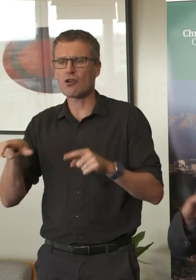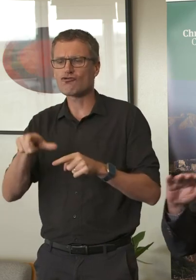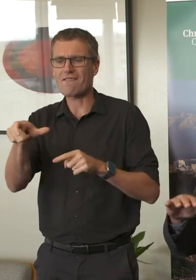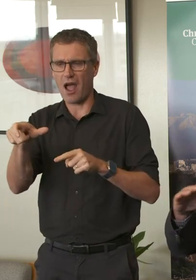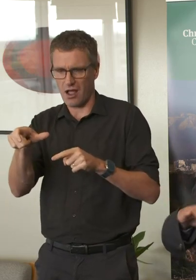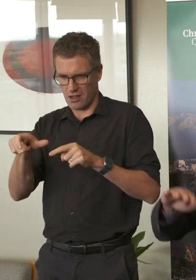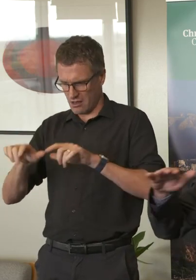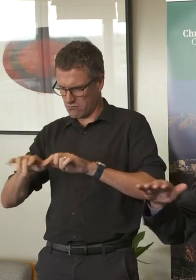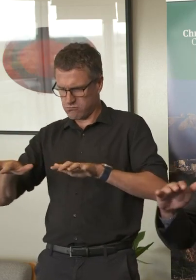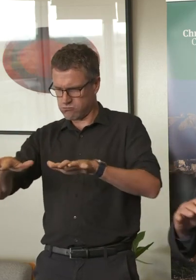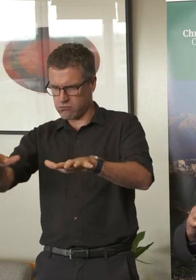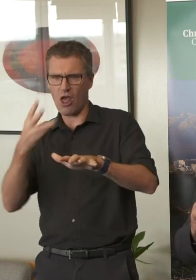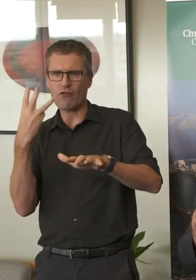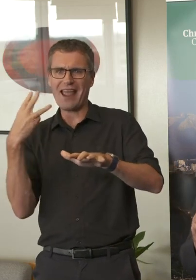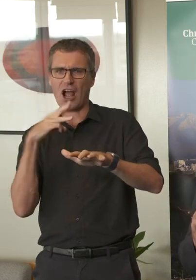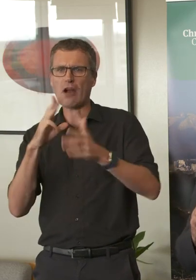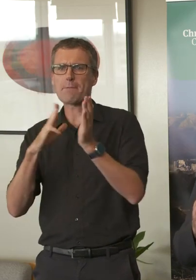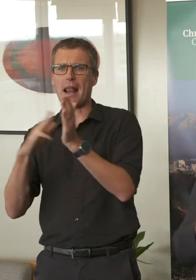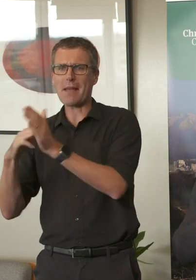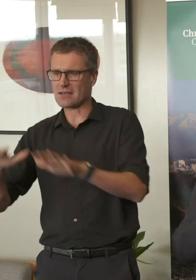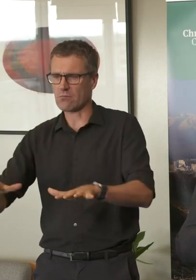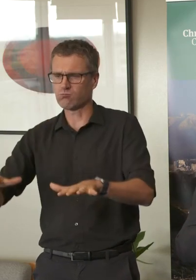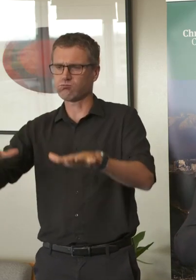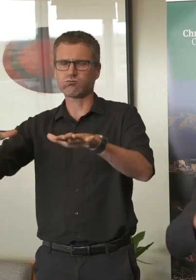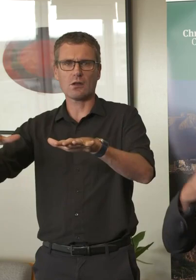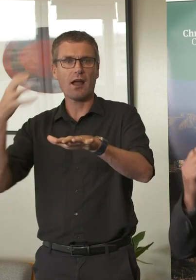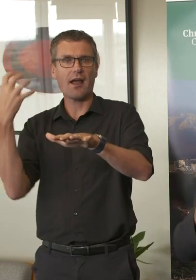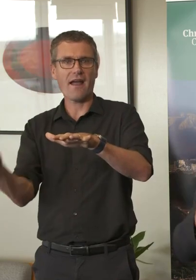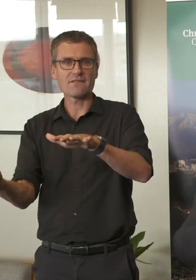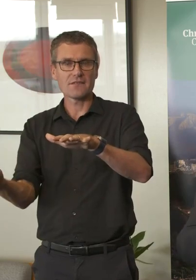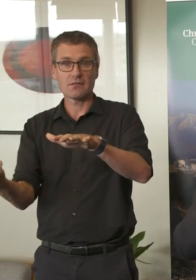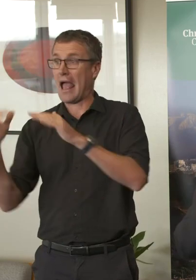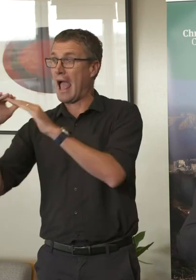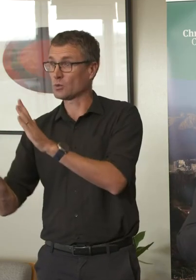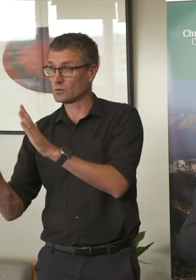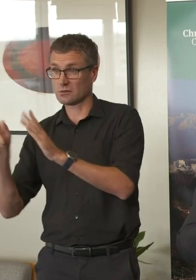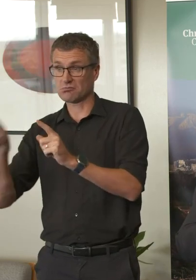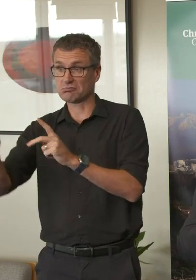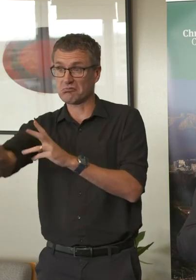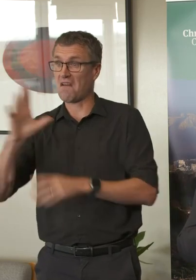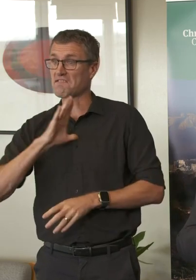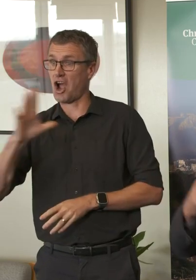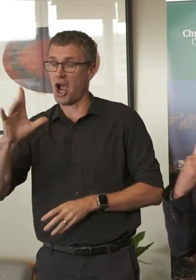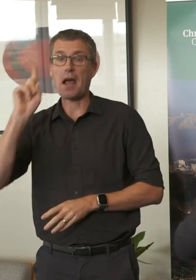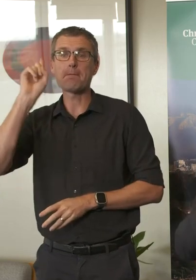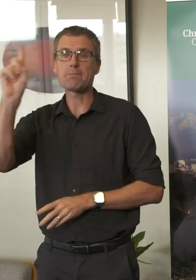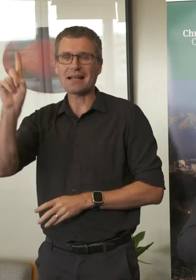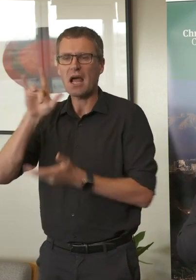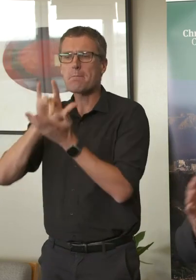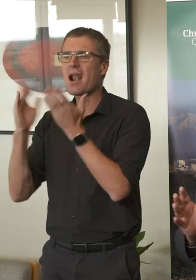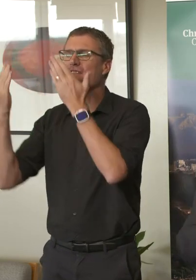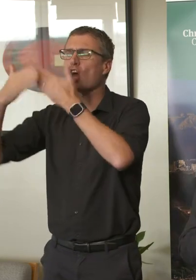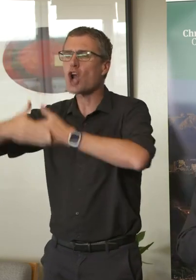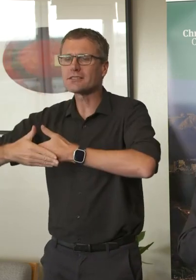the houses are okay because they're up above. But if someone had a medical event in the middle of the night, they know they can pick up the phone, civil defence and emergency, straight